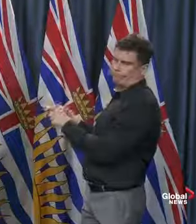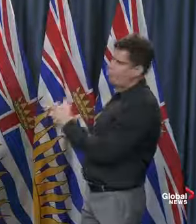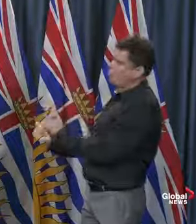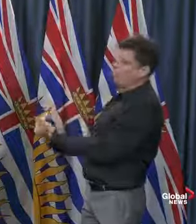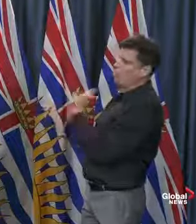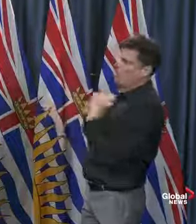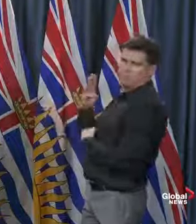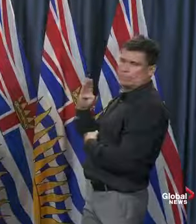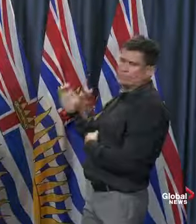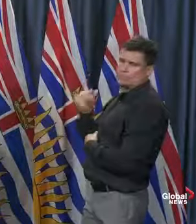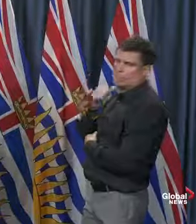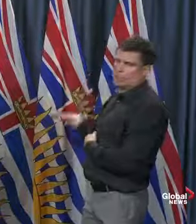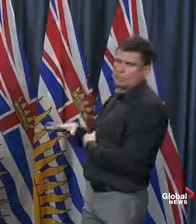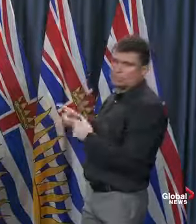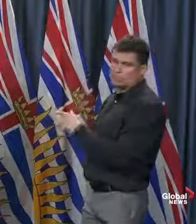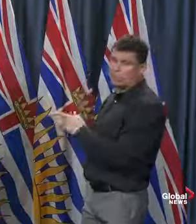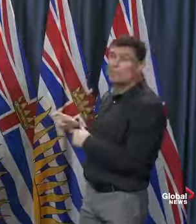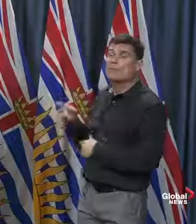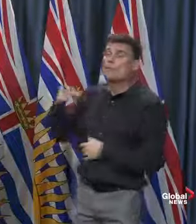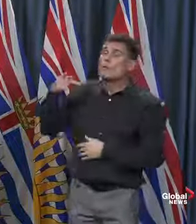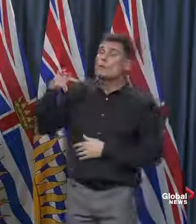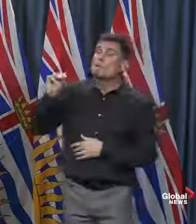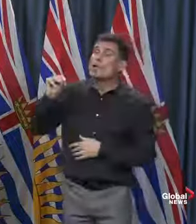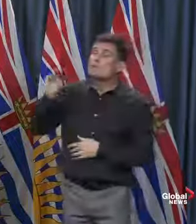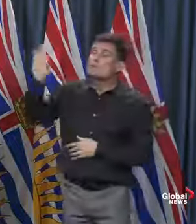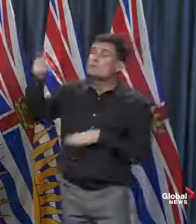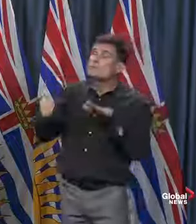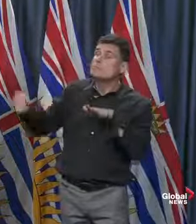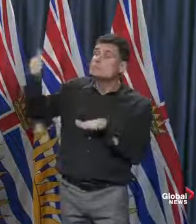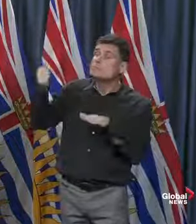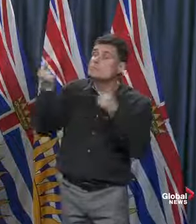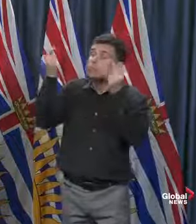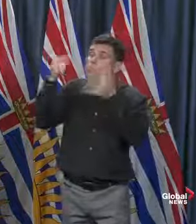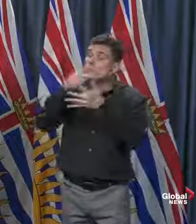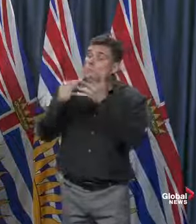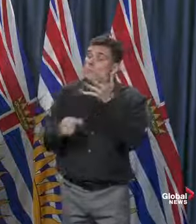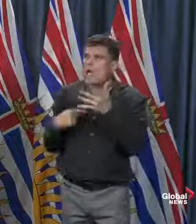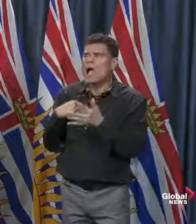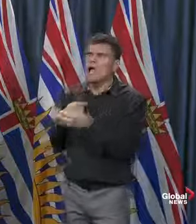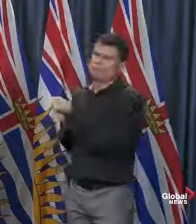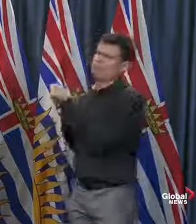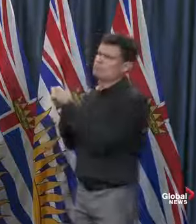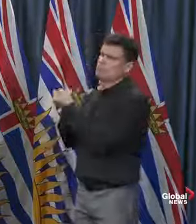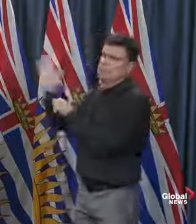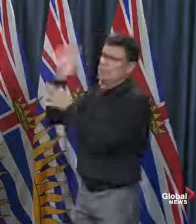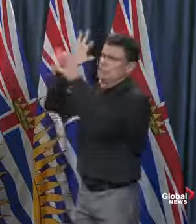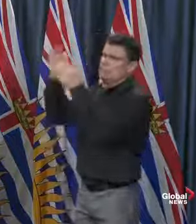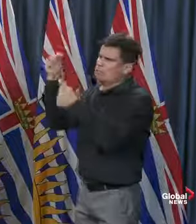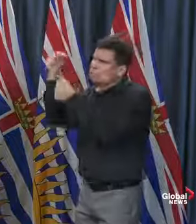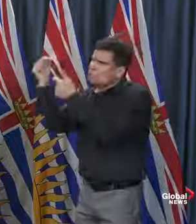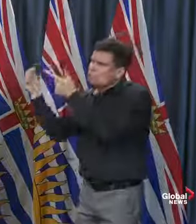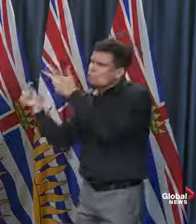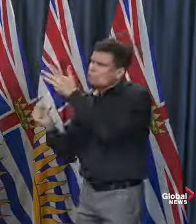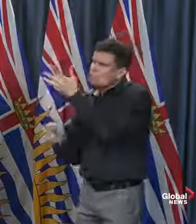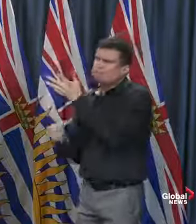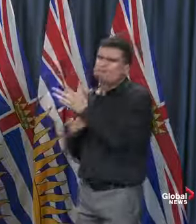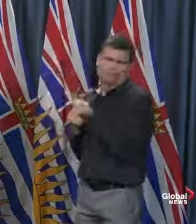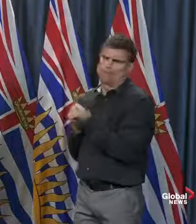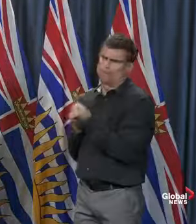Prime Minister are good provisions today, and they follow through on repeated calls from Premier